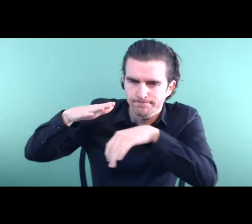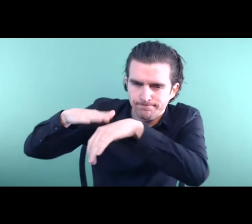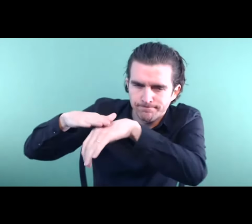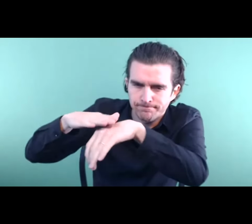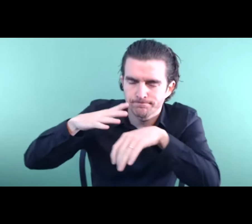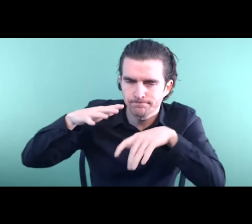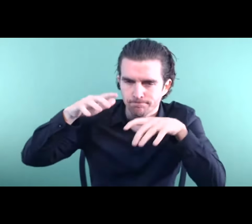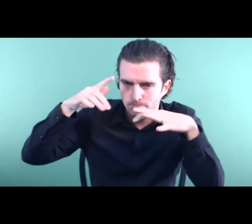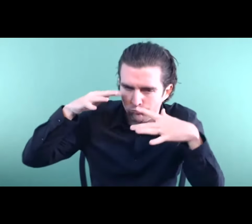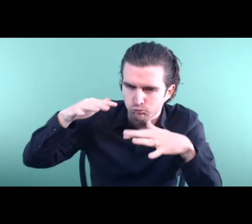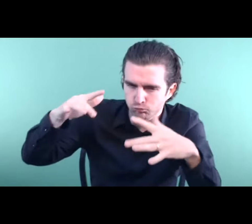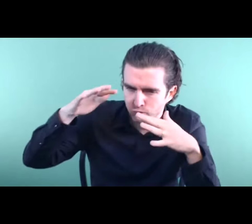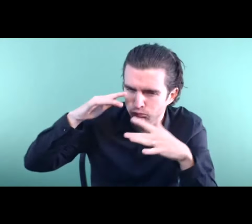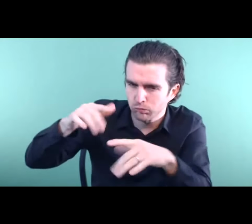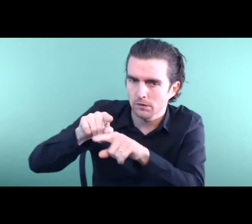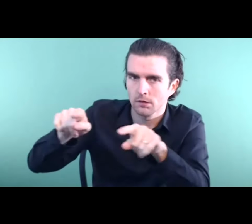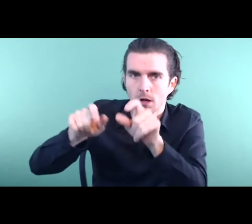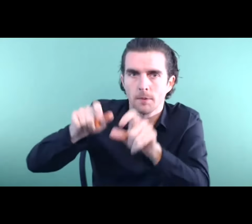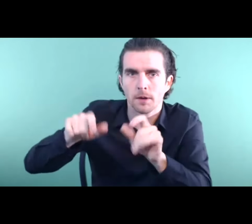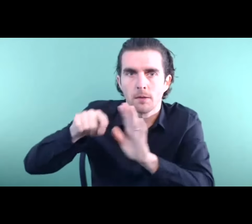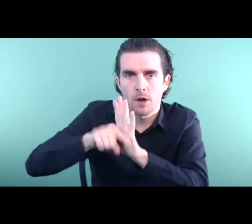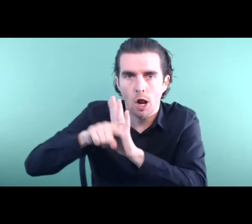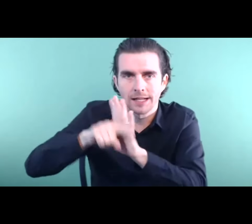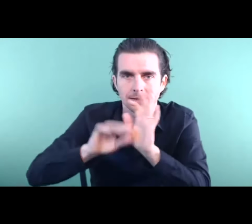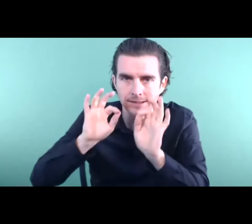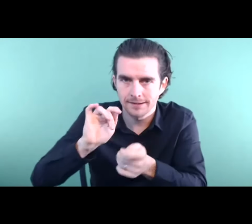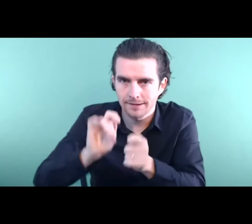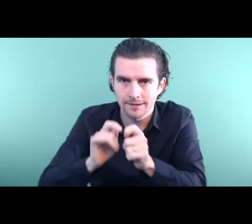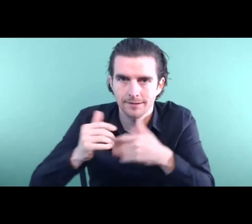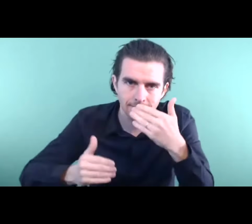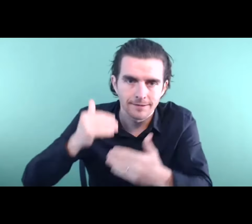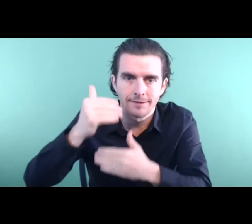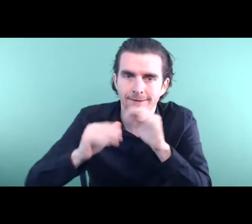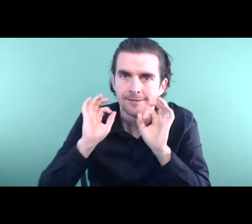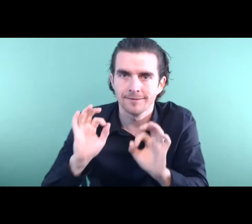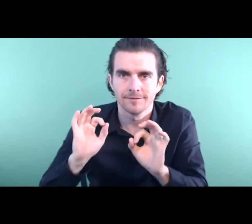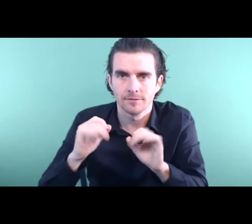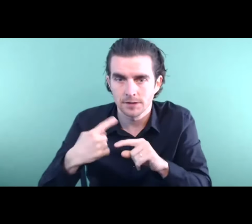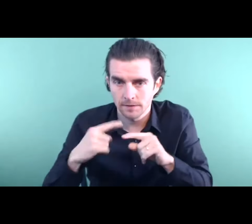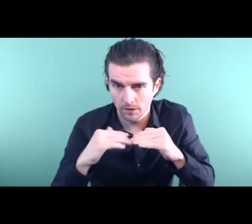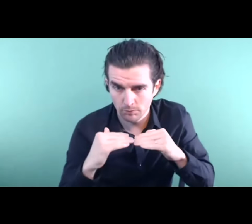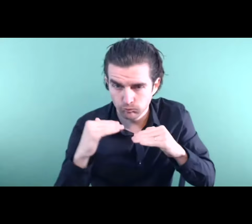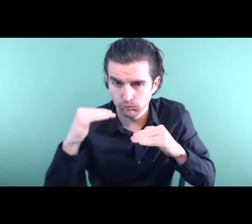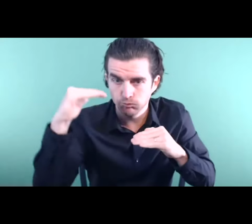moment that for me it's interesting, because I'm also in an internal process of debriefing